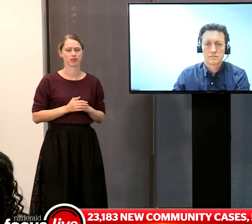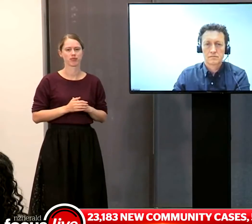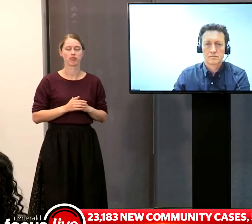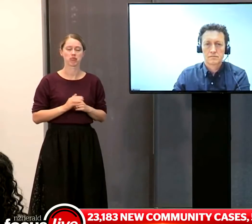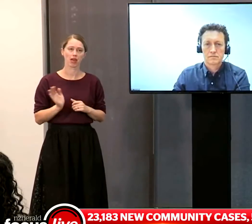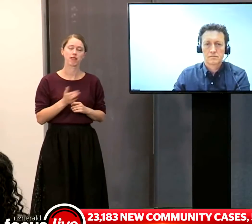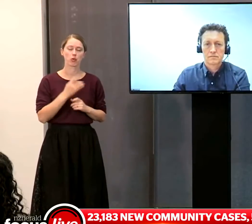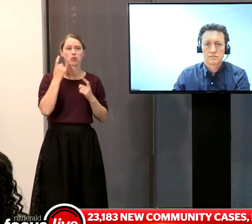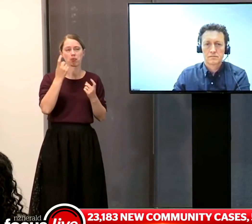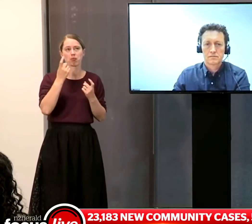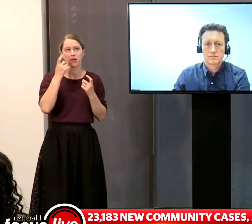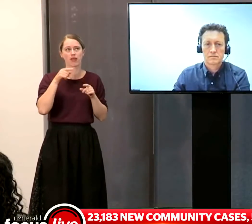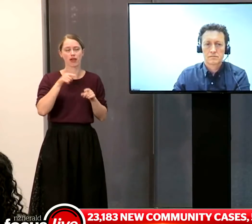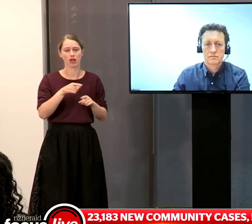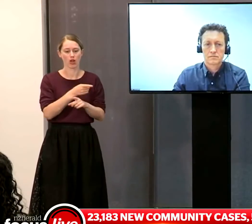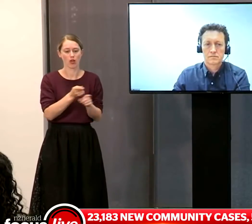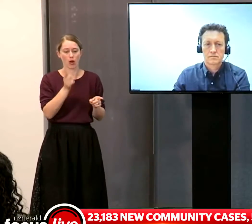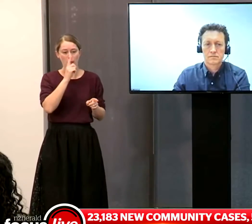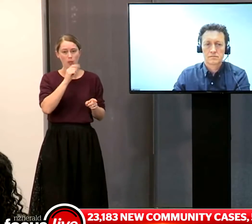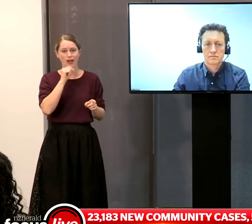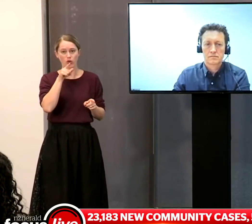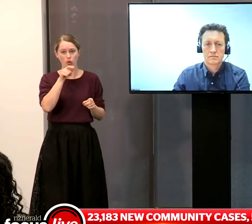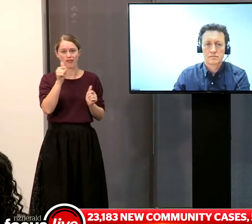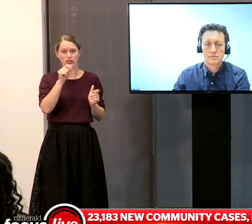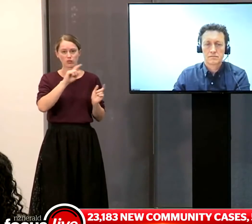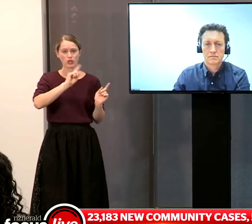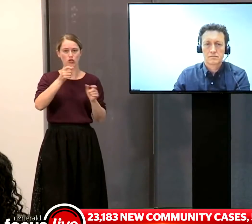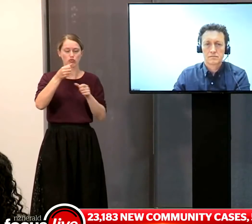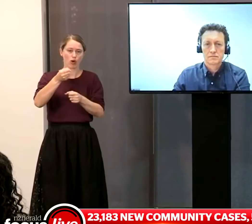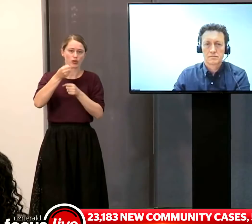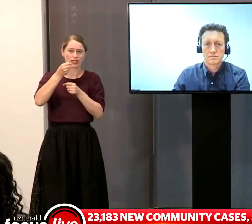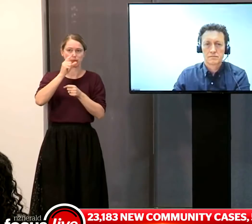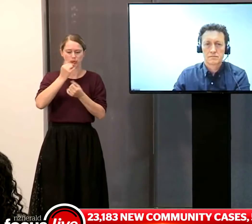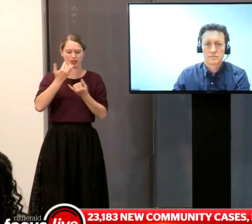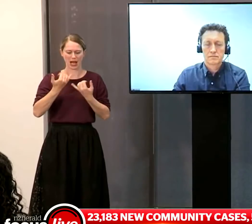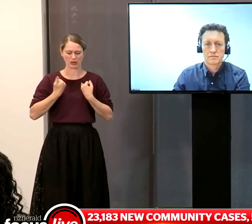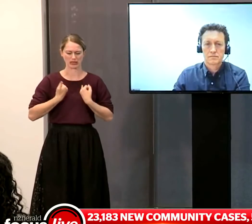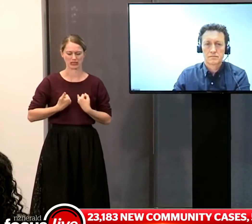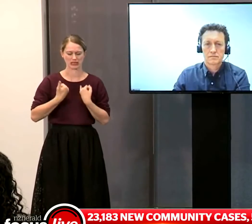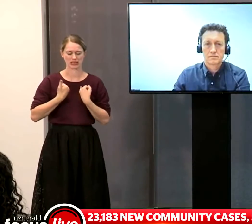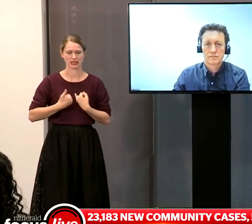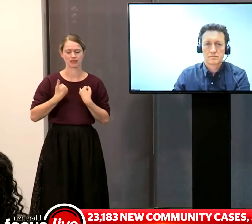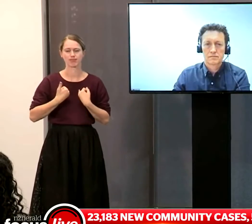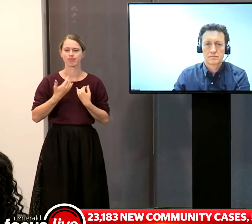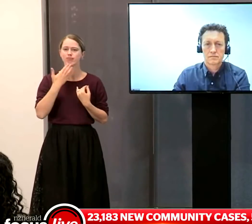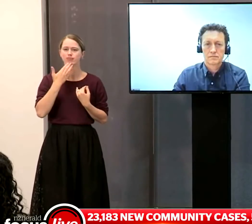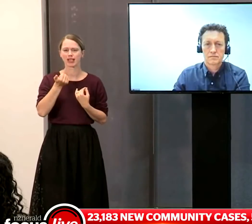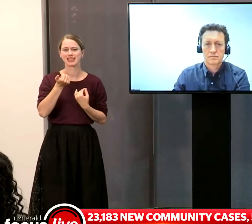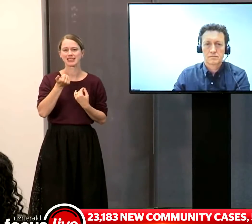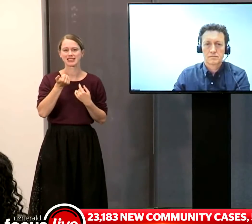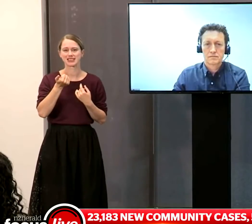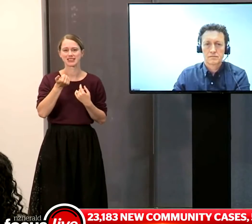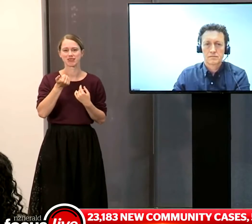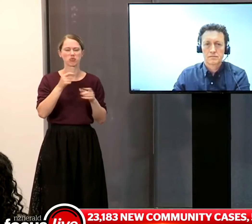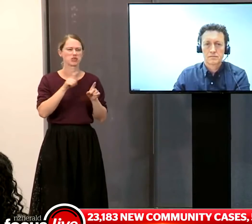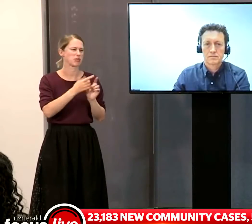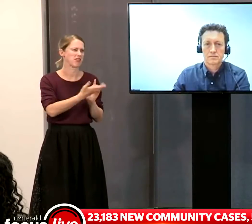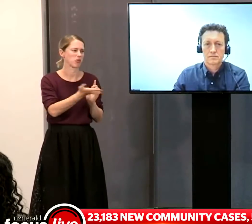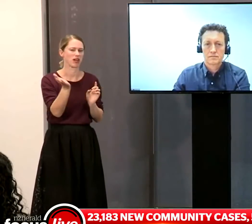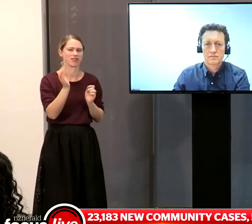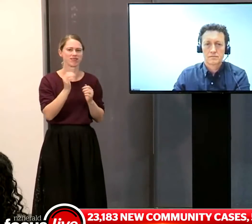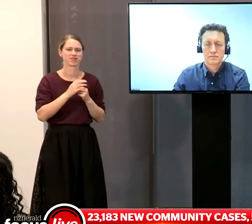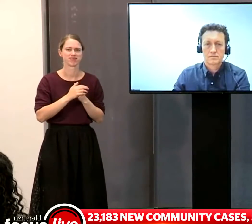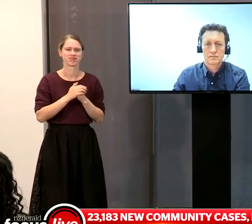concerns about that, and I guess those people who were at the protest who may be unwell, I would invite them, as we do all New Zealanders,